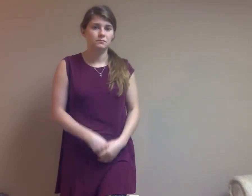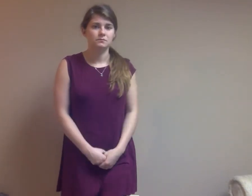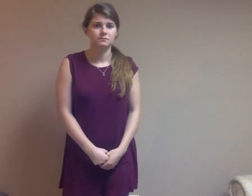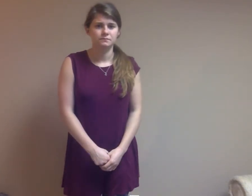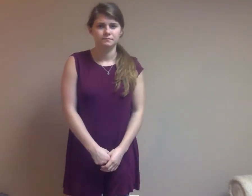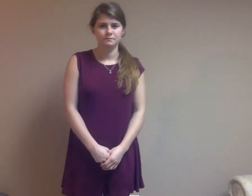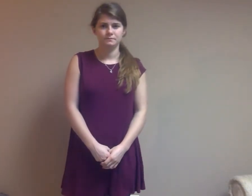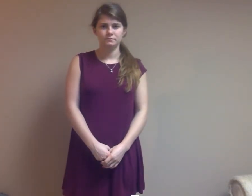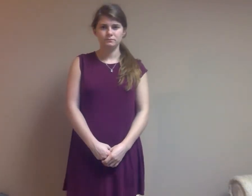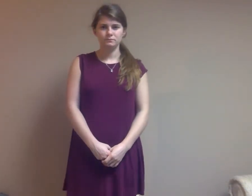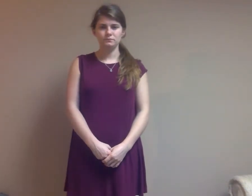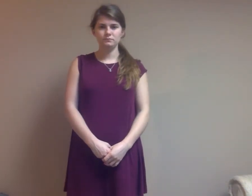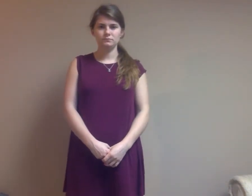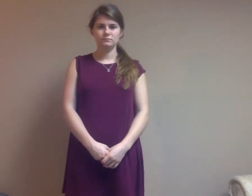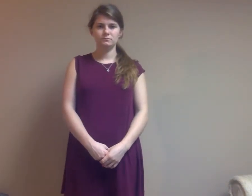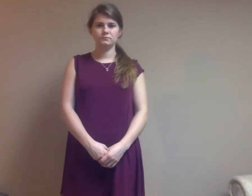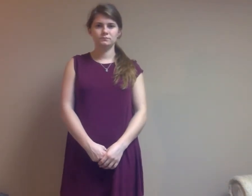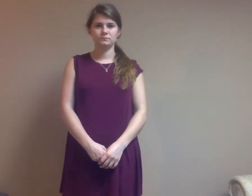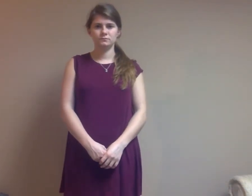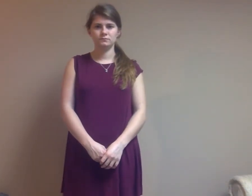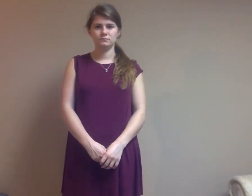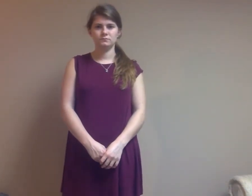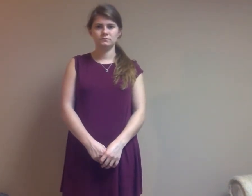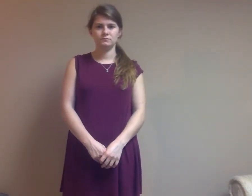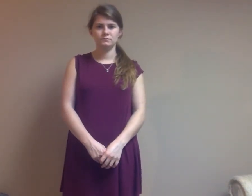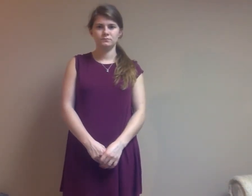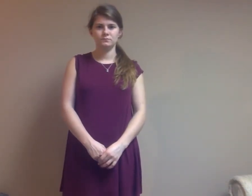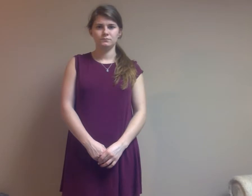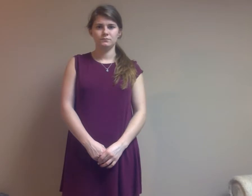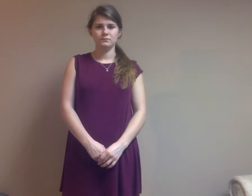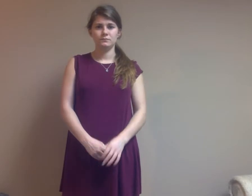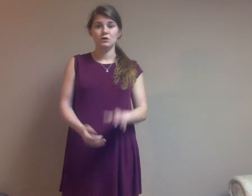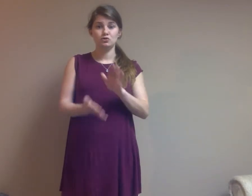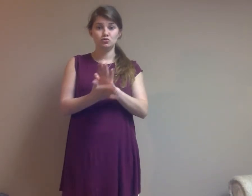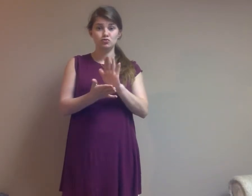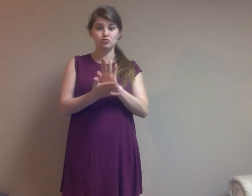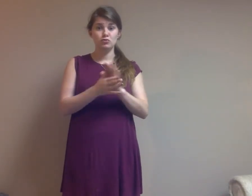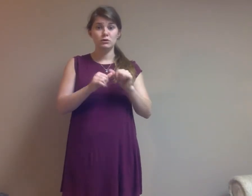As the term progresses, the girls are beginning to get used to life in the school.